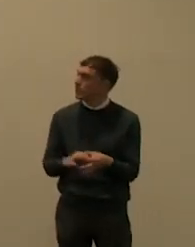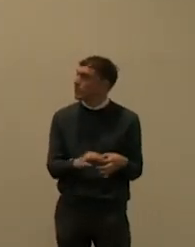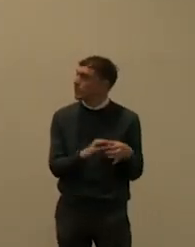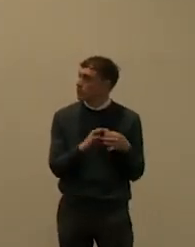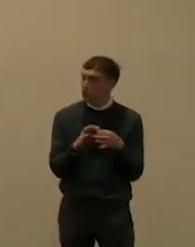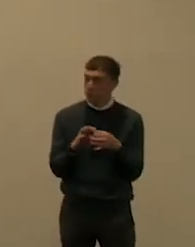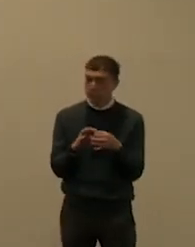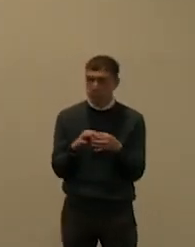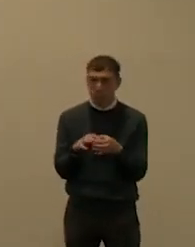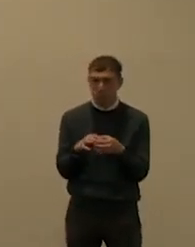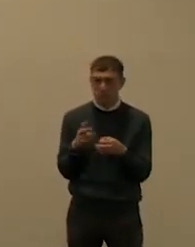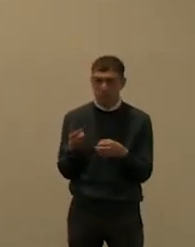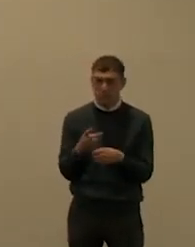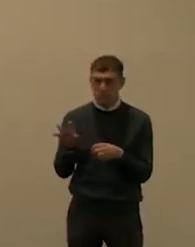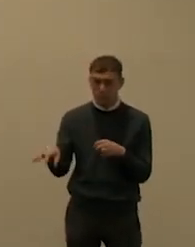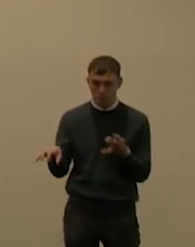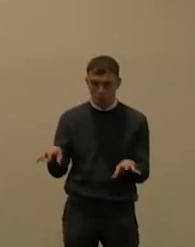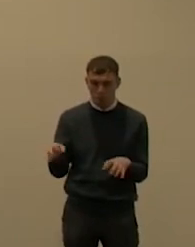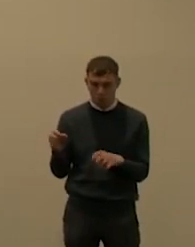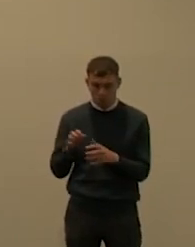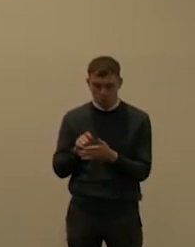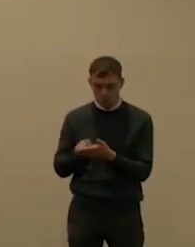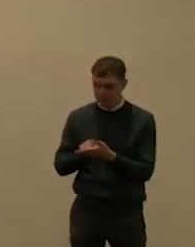two branch offices.